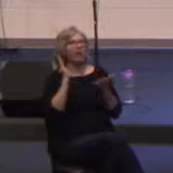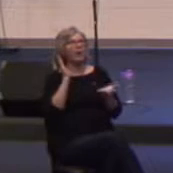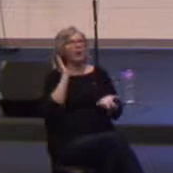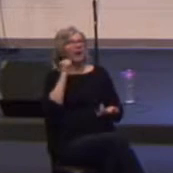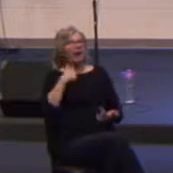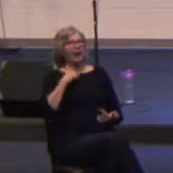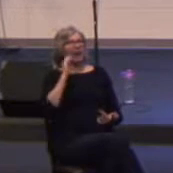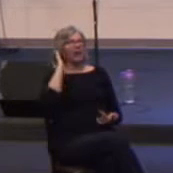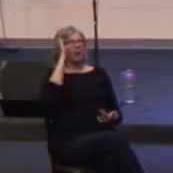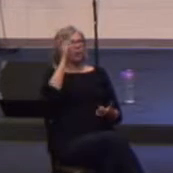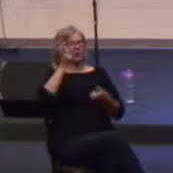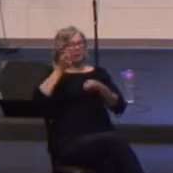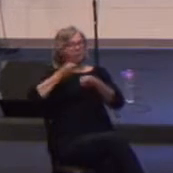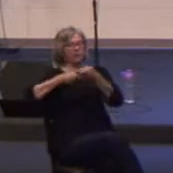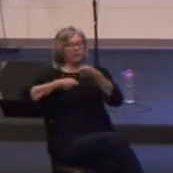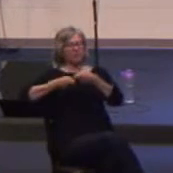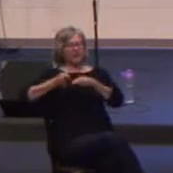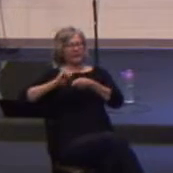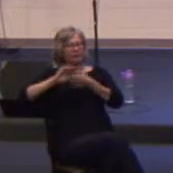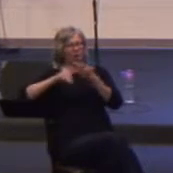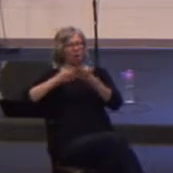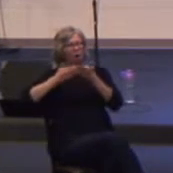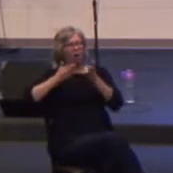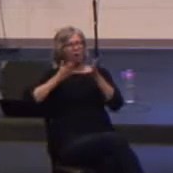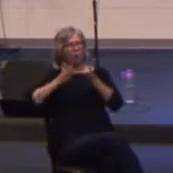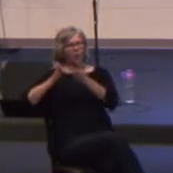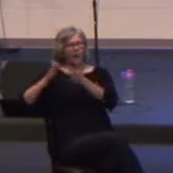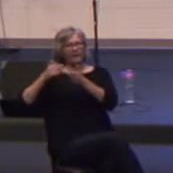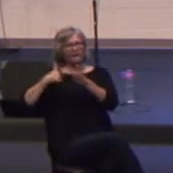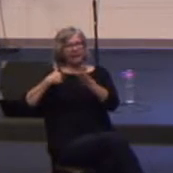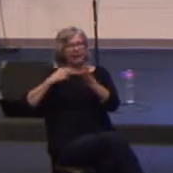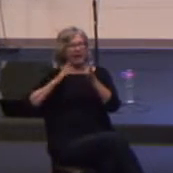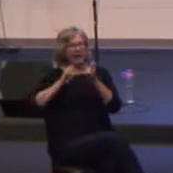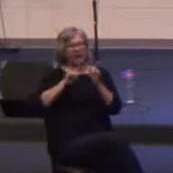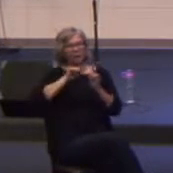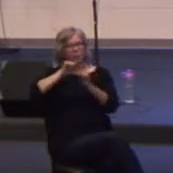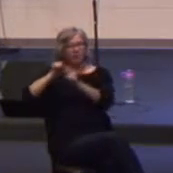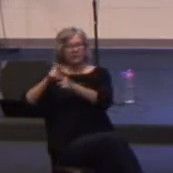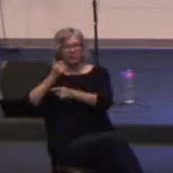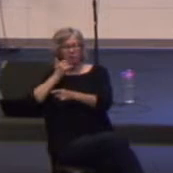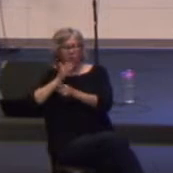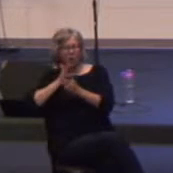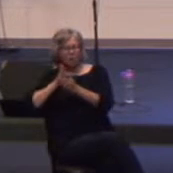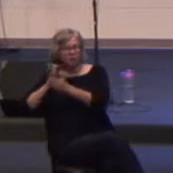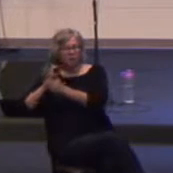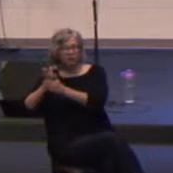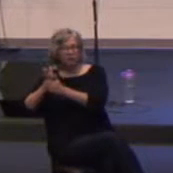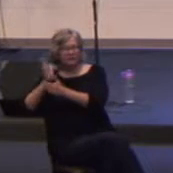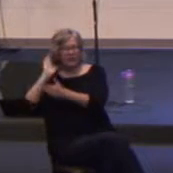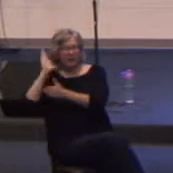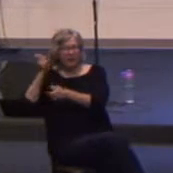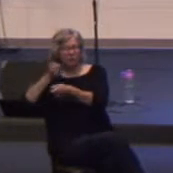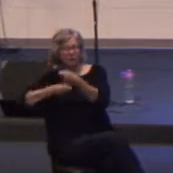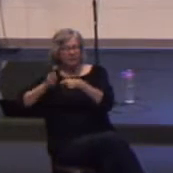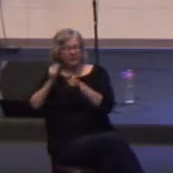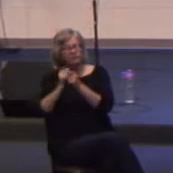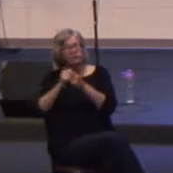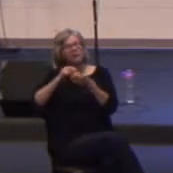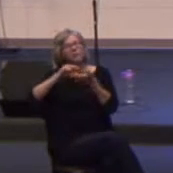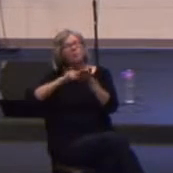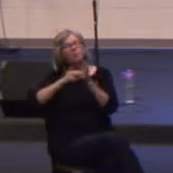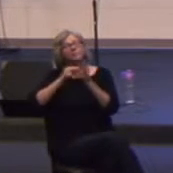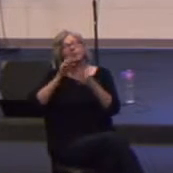replace all of the ways I turned my life in the wrong direction. I'm going to replace those with purposeful choices to